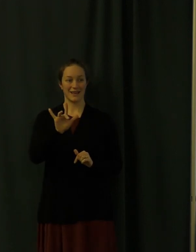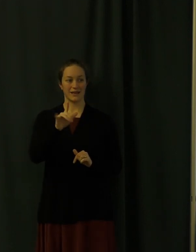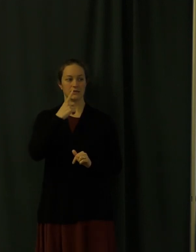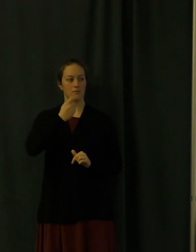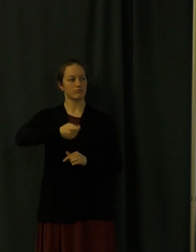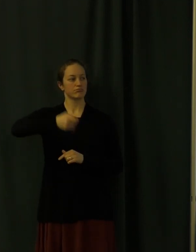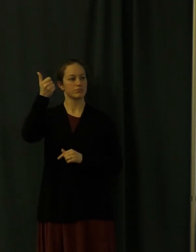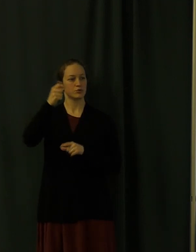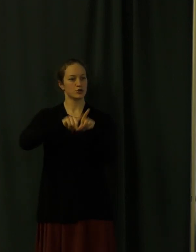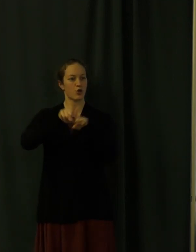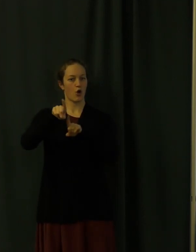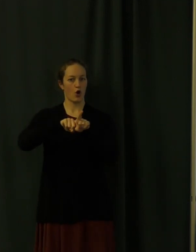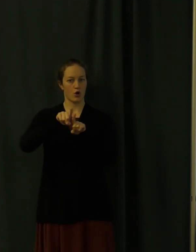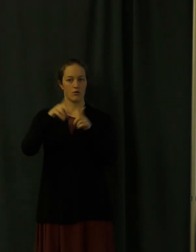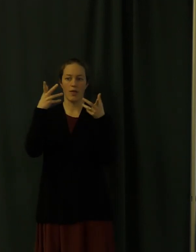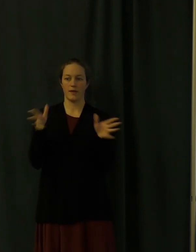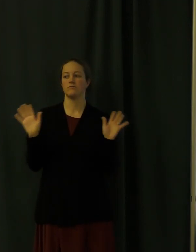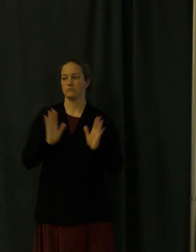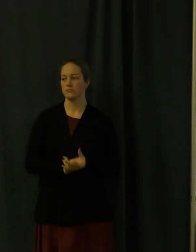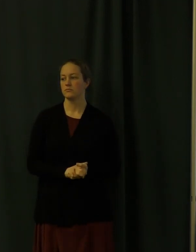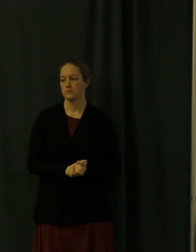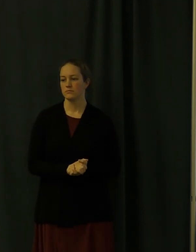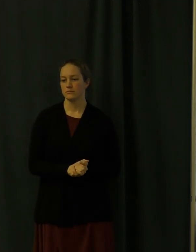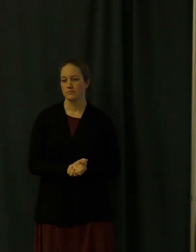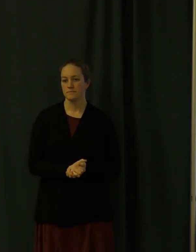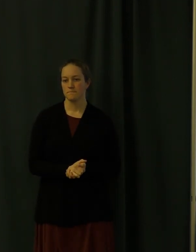it just goes away.